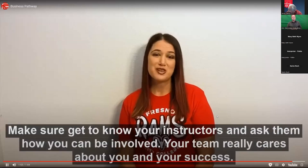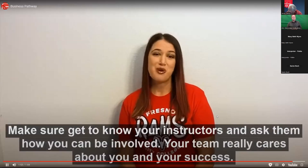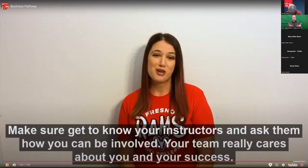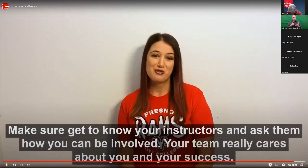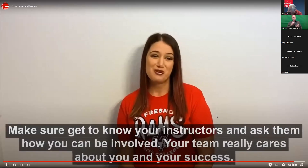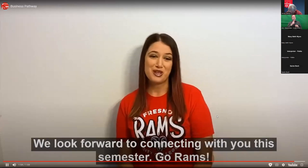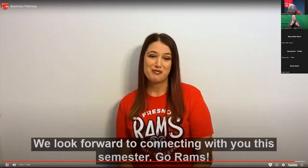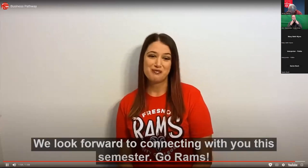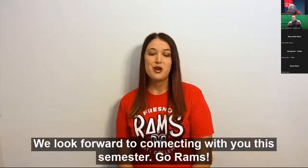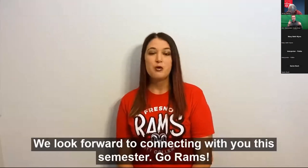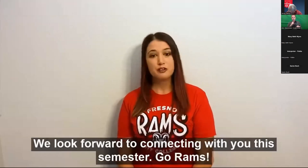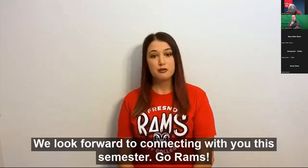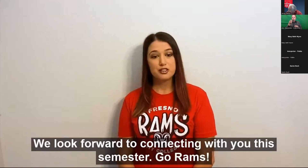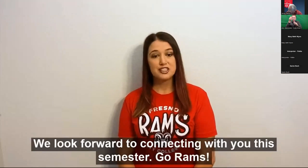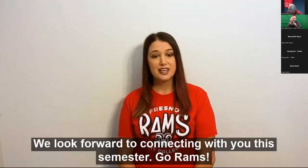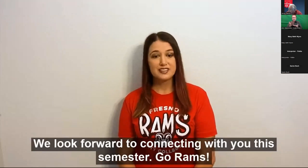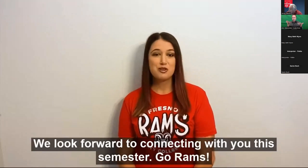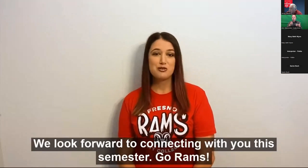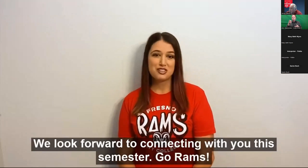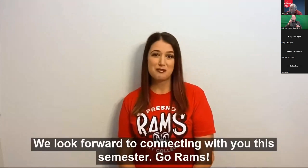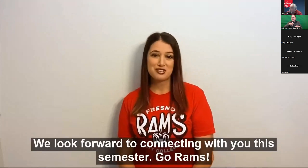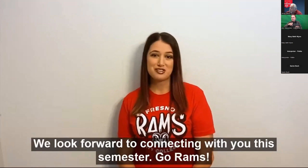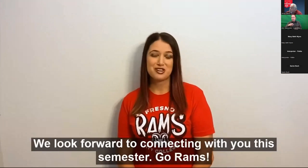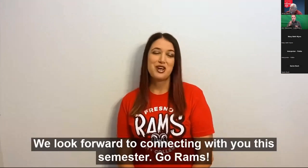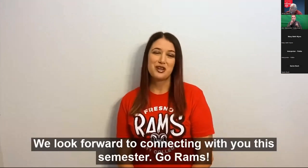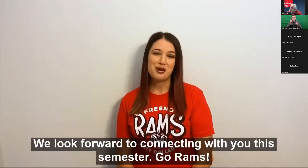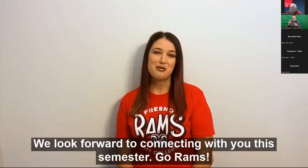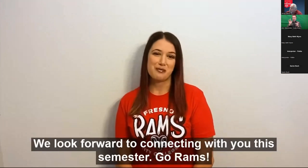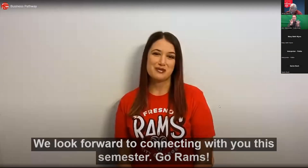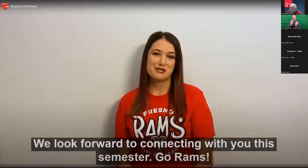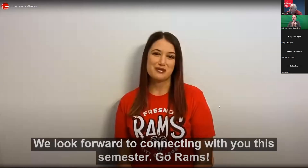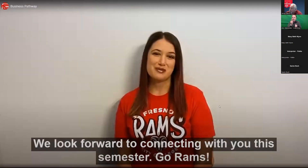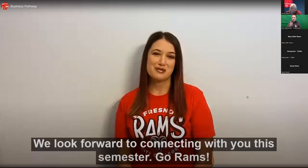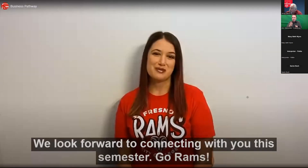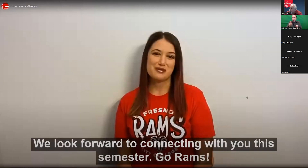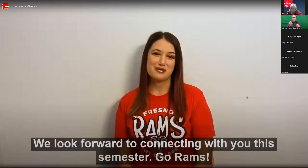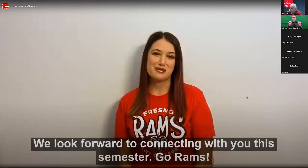let us know what you need. We look forward to connecting with you this semester. Go Rams.